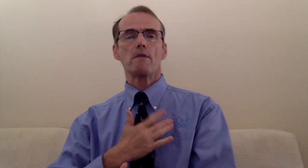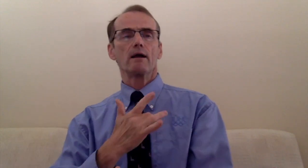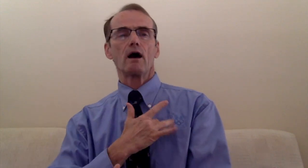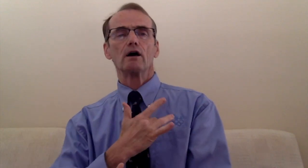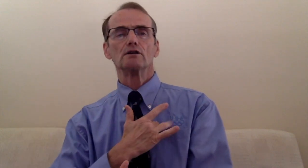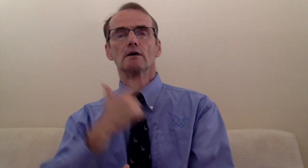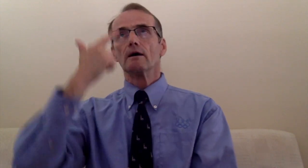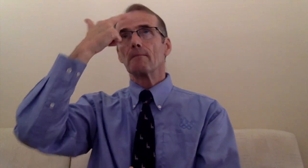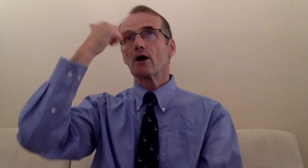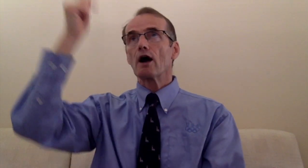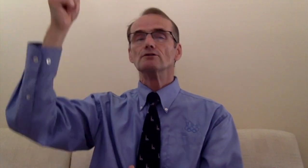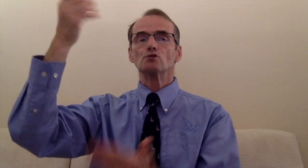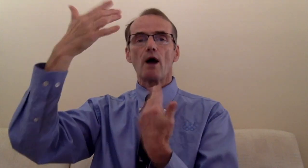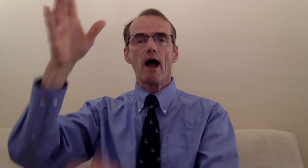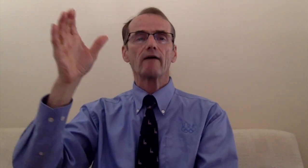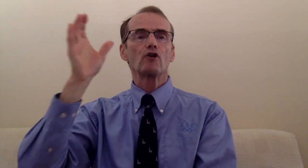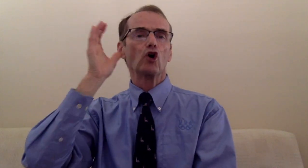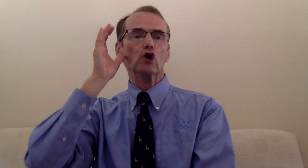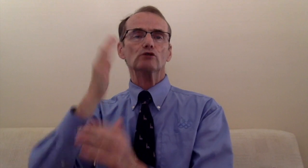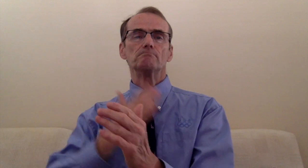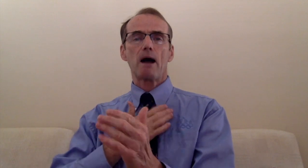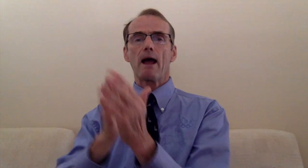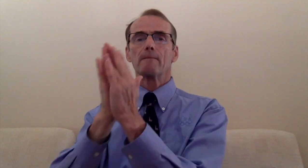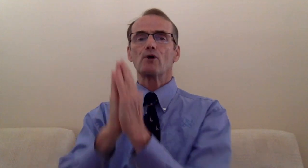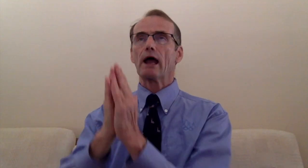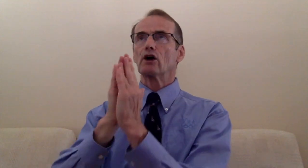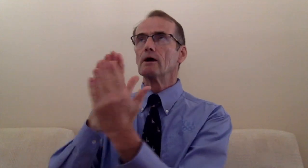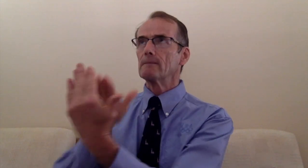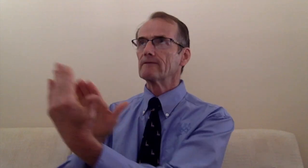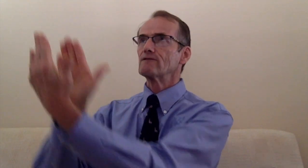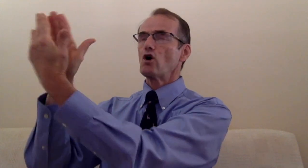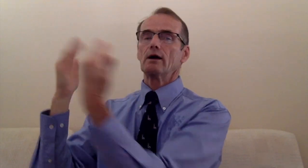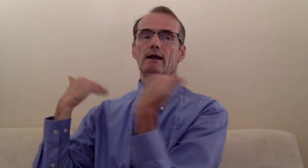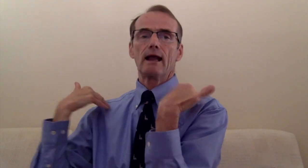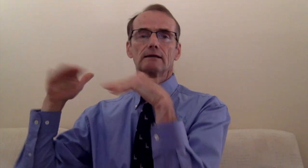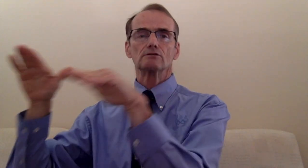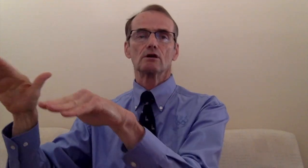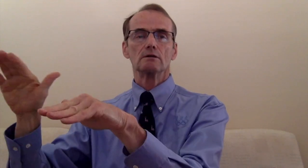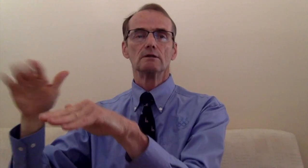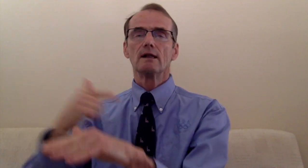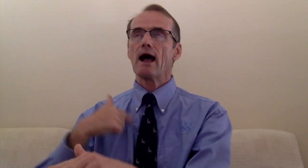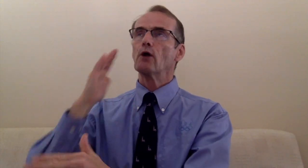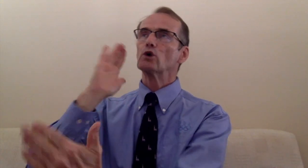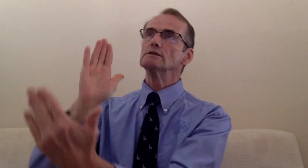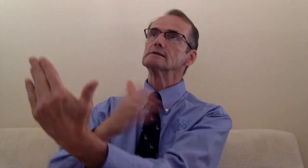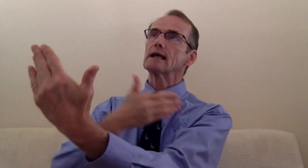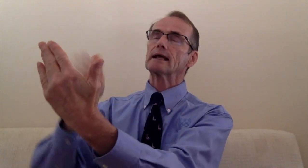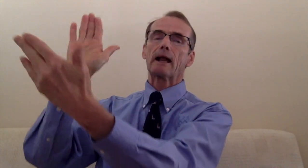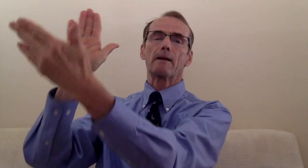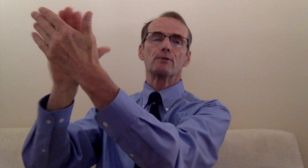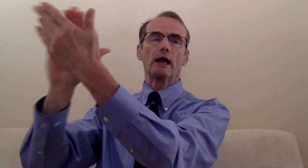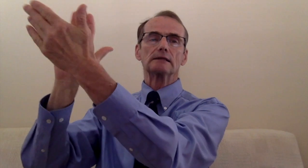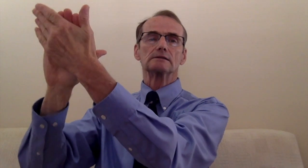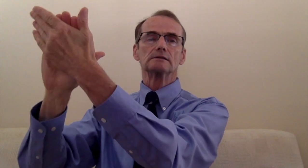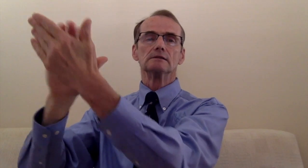I will give thanks to you, O Lord, with all my heart, for you have heard the words of my mouth. In the presence of